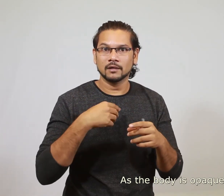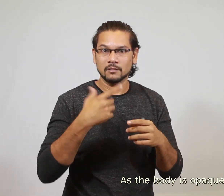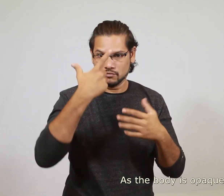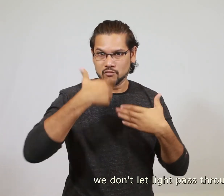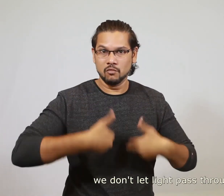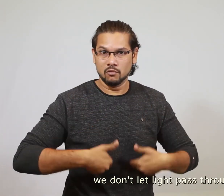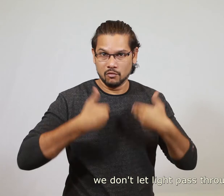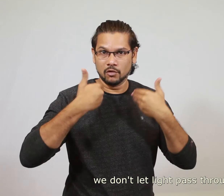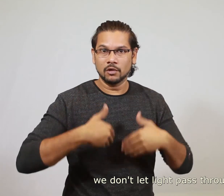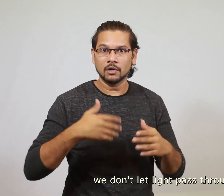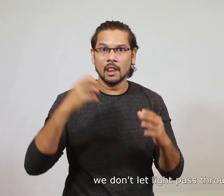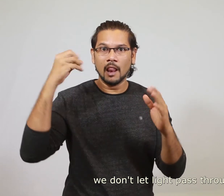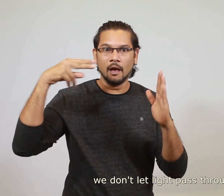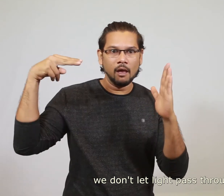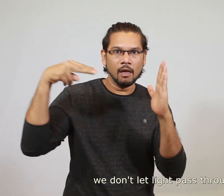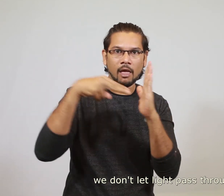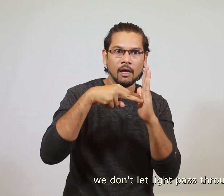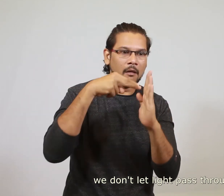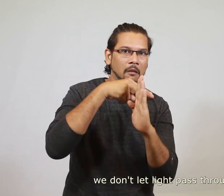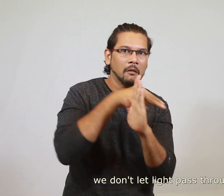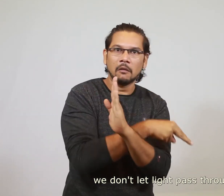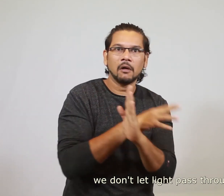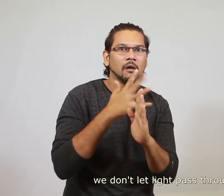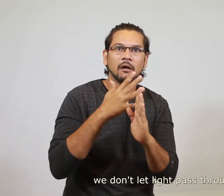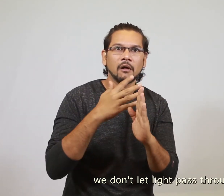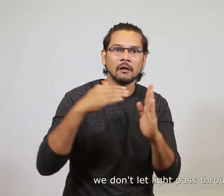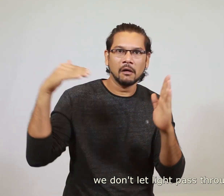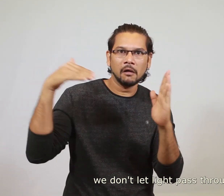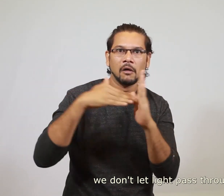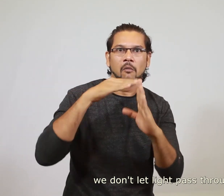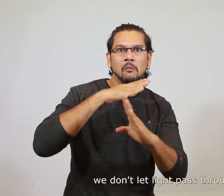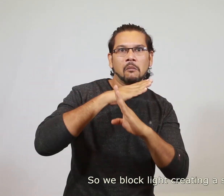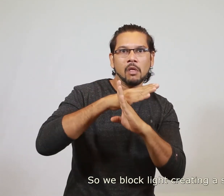we don't let light pass through us. So we block light, creating a shadow.